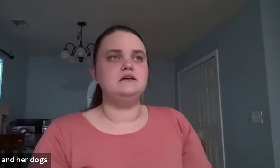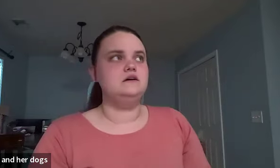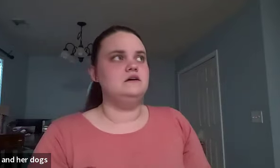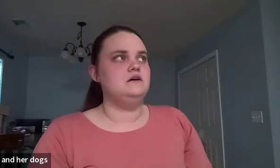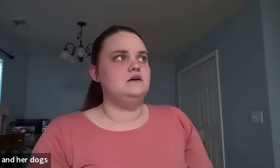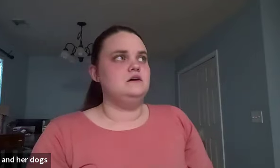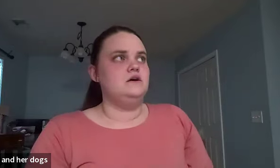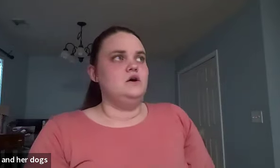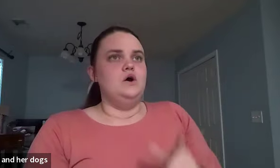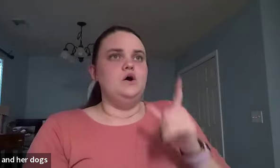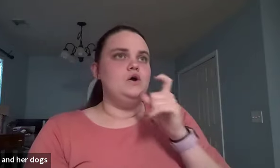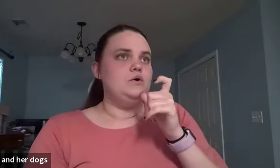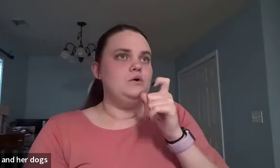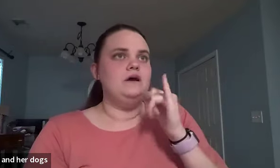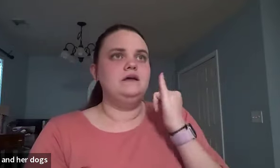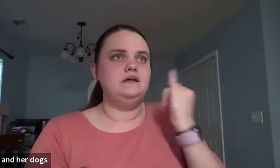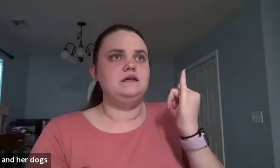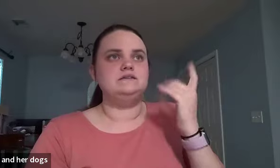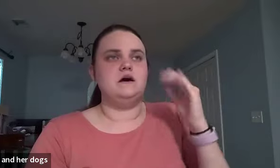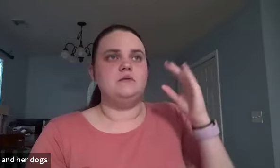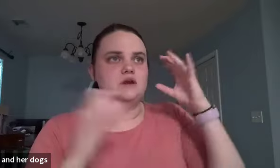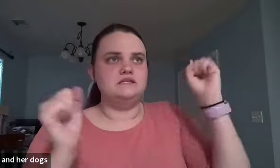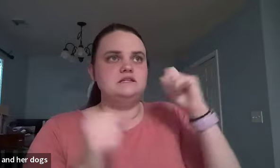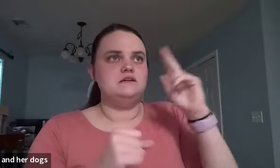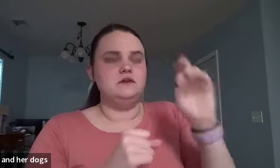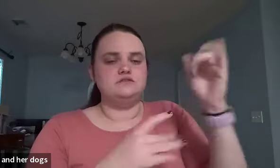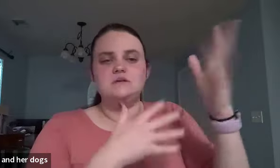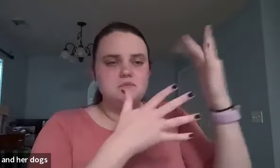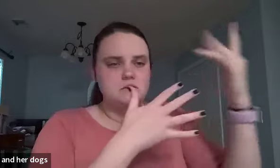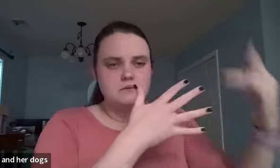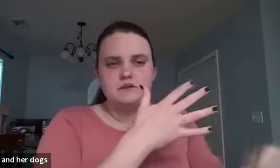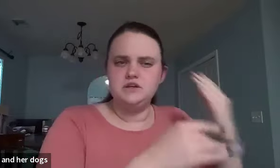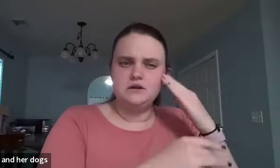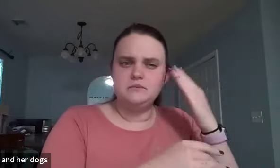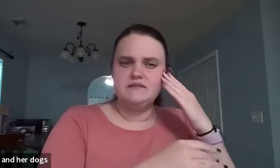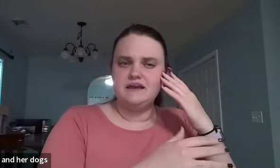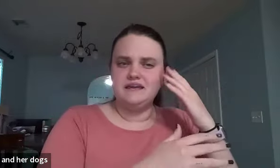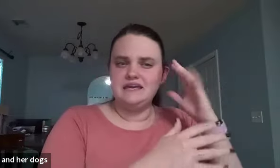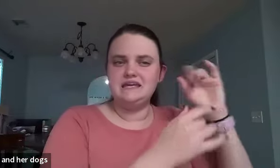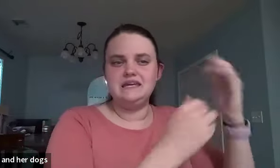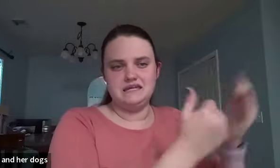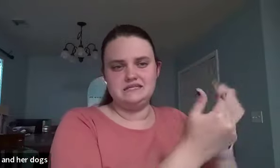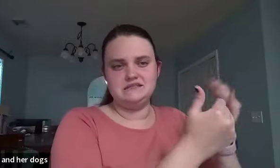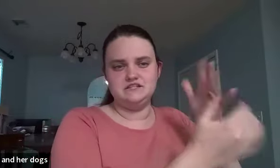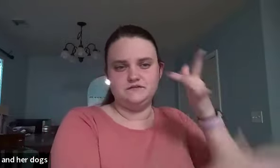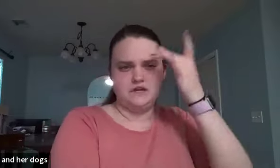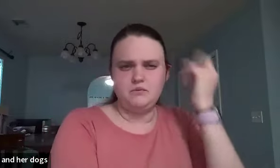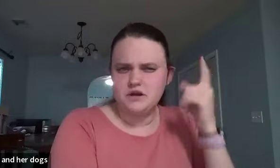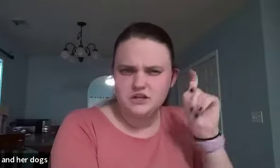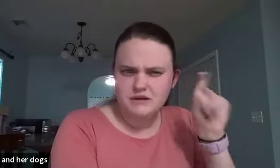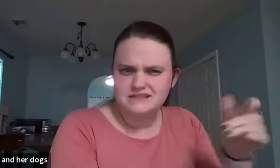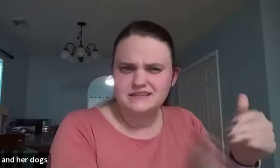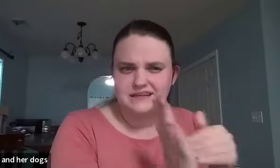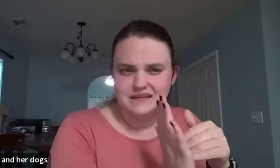like, who is the president of the, or something, blah, blah, blah, you know what I mean? Like it can get easily to forget. What are you asking